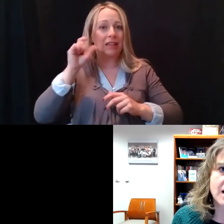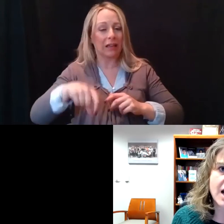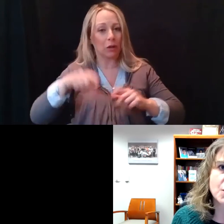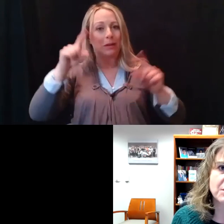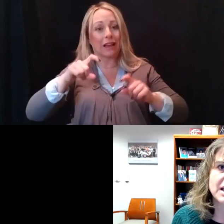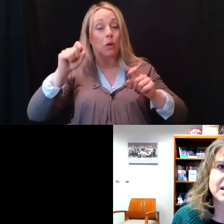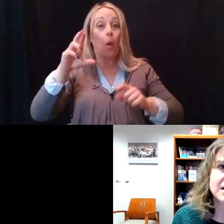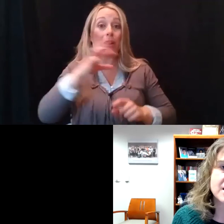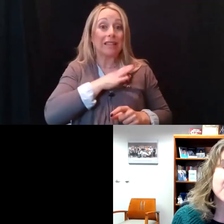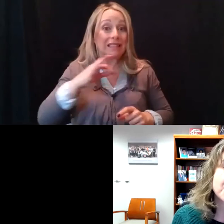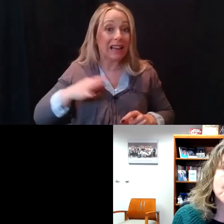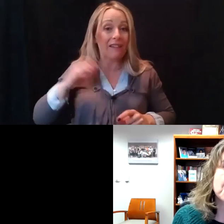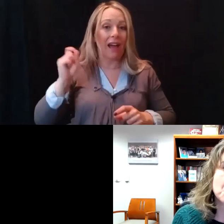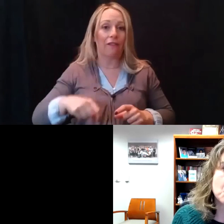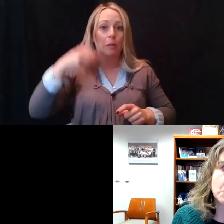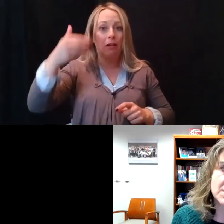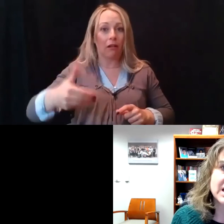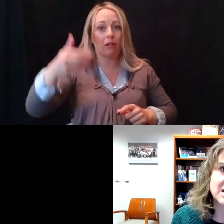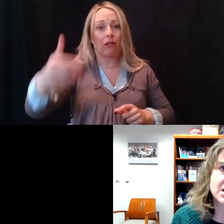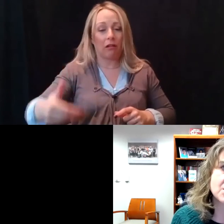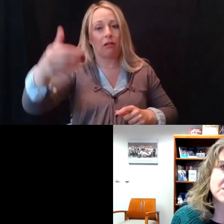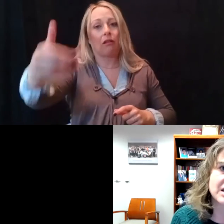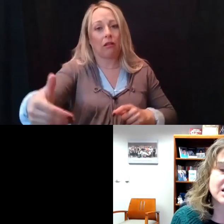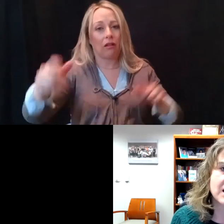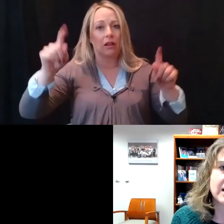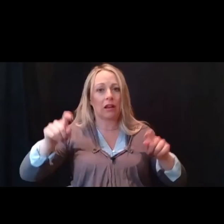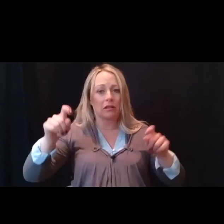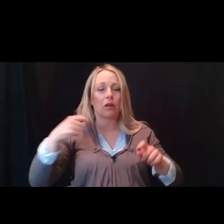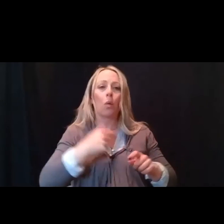on an ongoing basis. So we will continue to